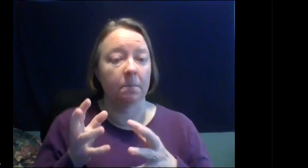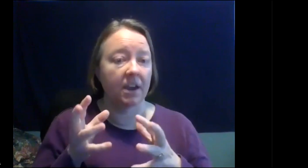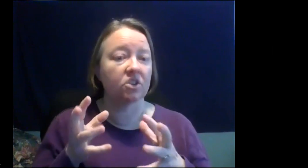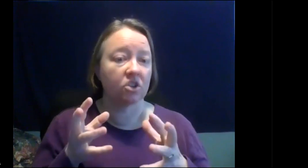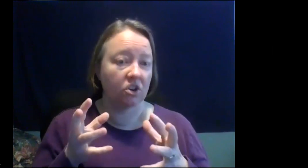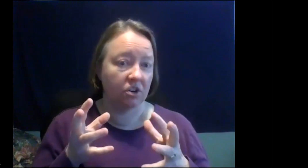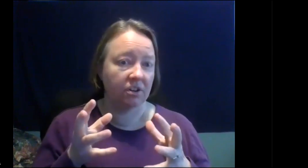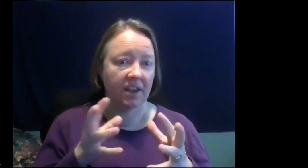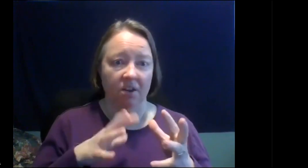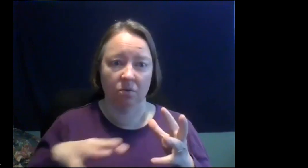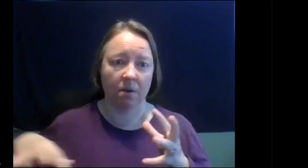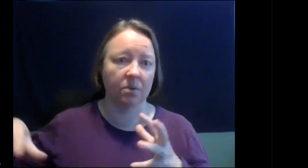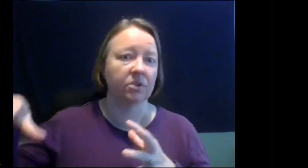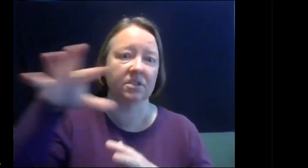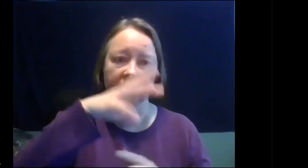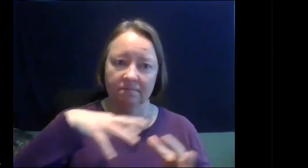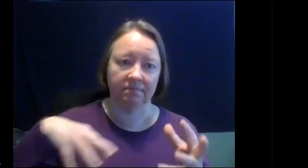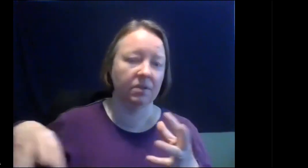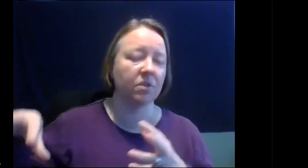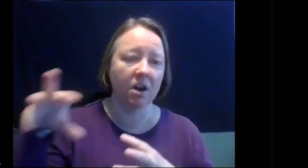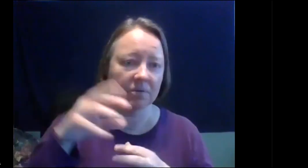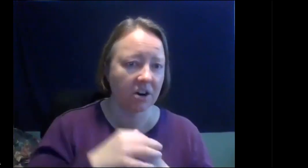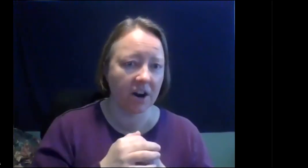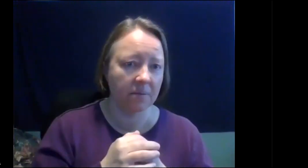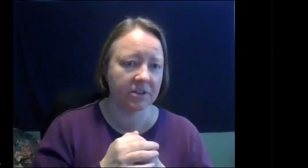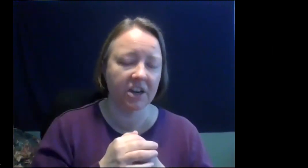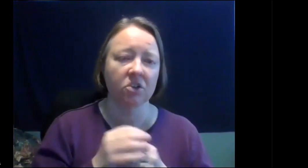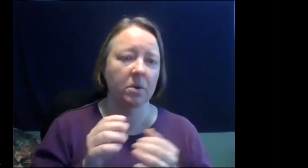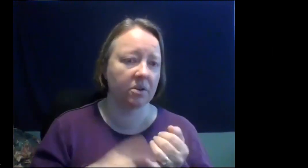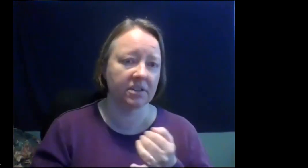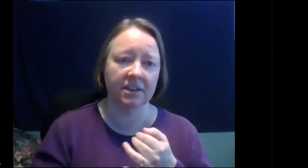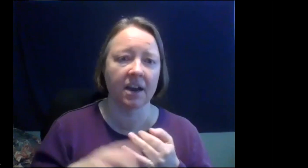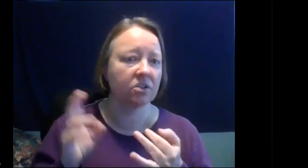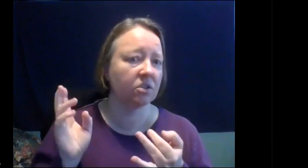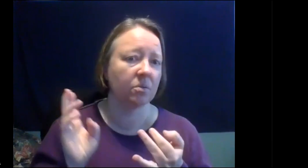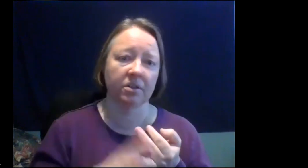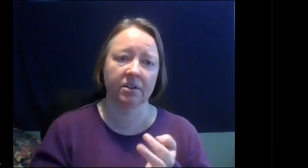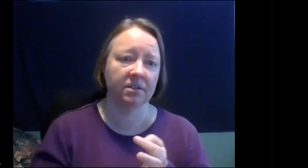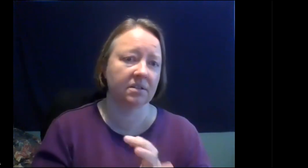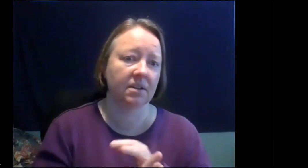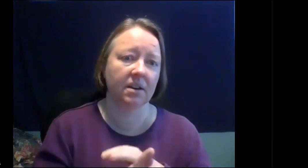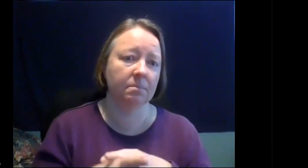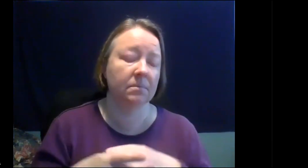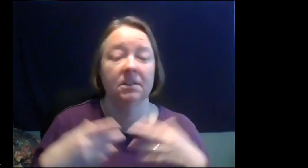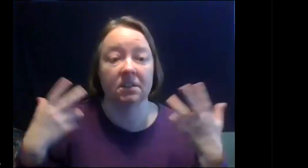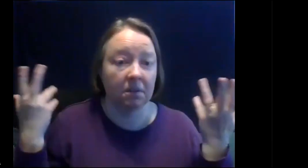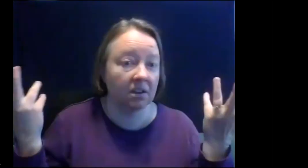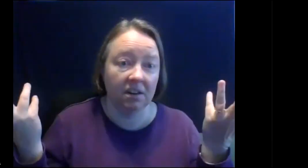to make sure that whoever's involved in our conversation, whether it's a doctor, whether it's